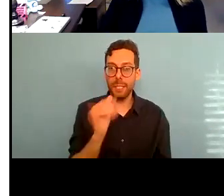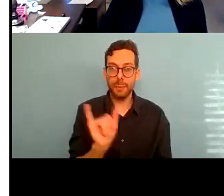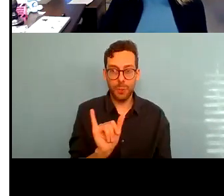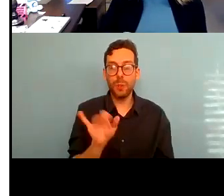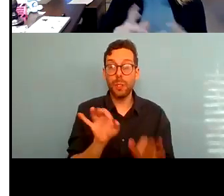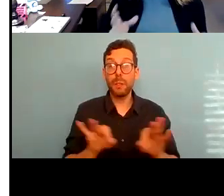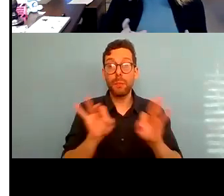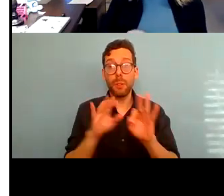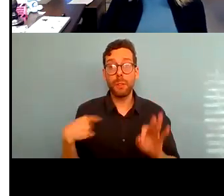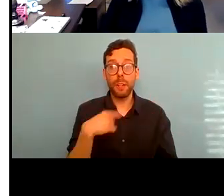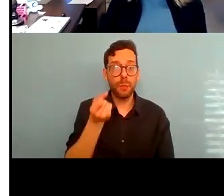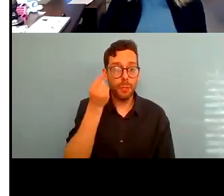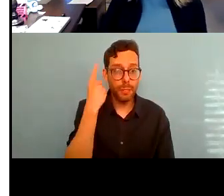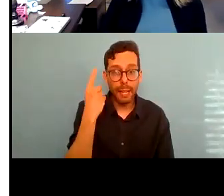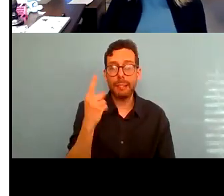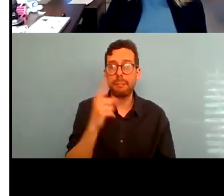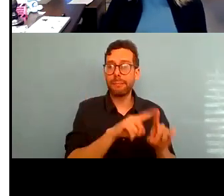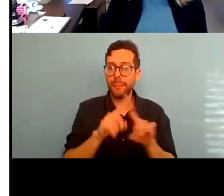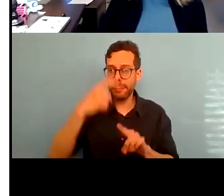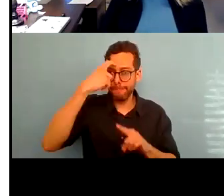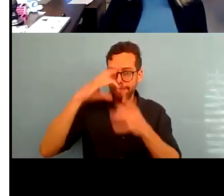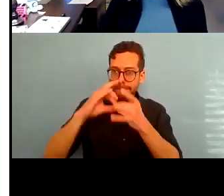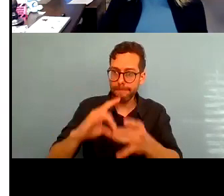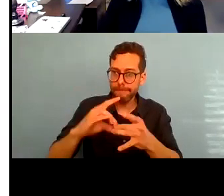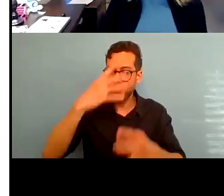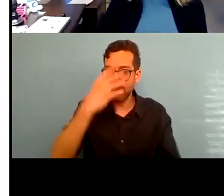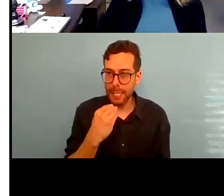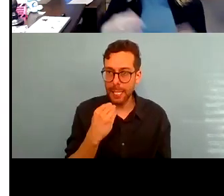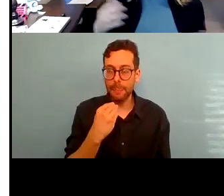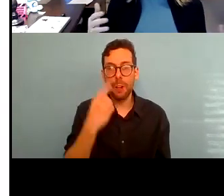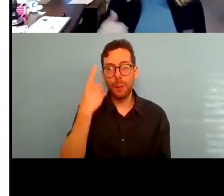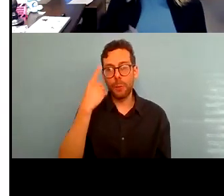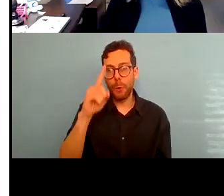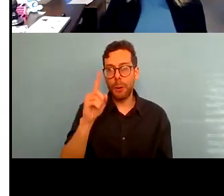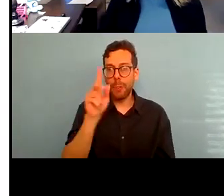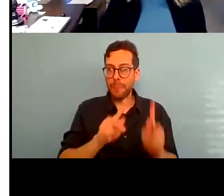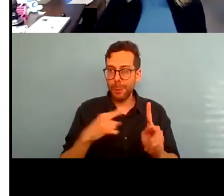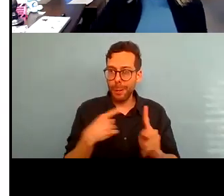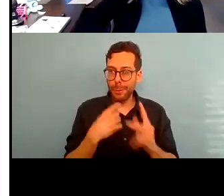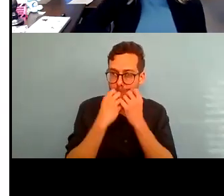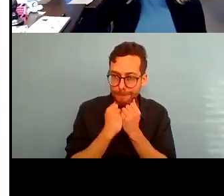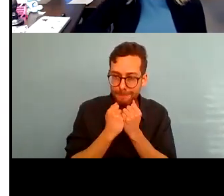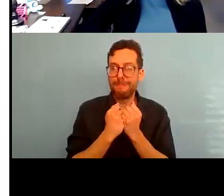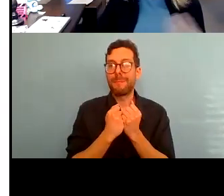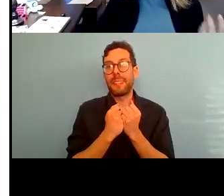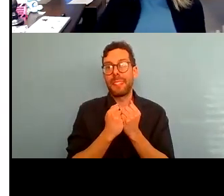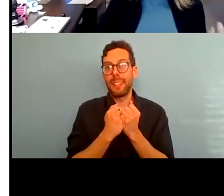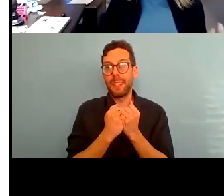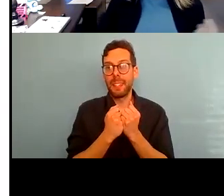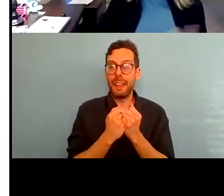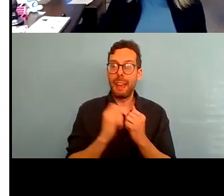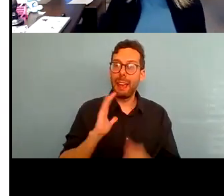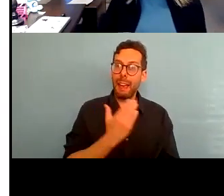to understand, those associations that our loved ones, whether it be our loved one student, our loved